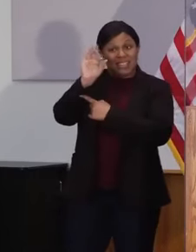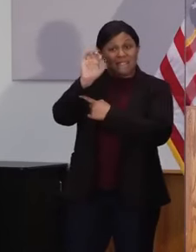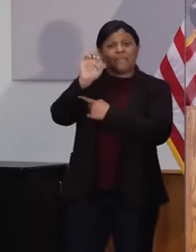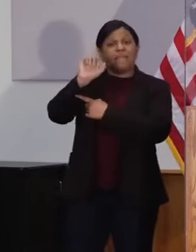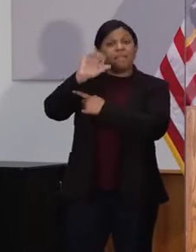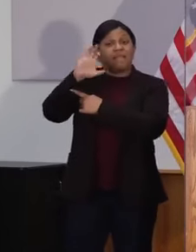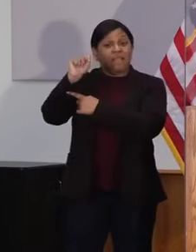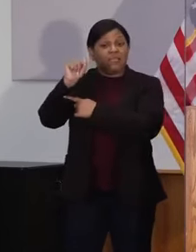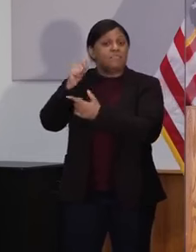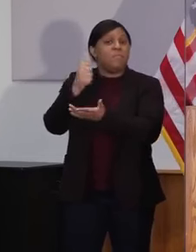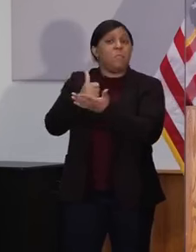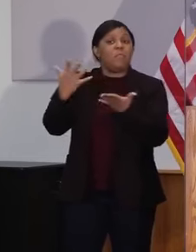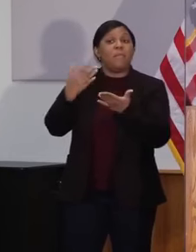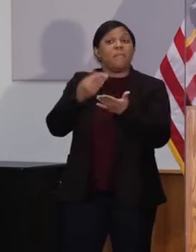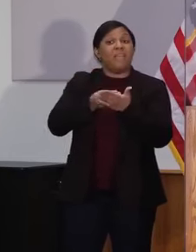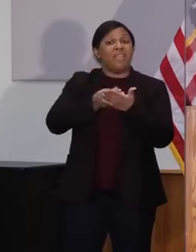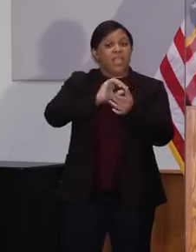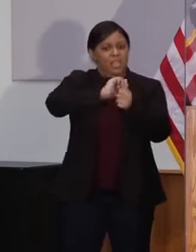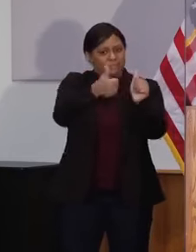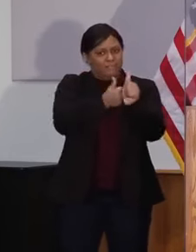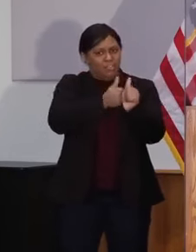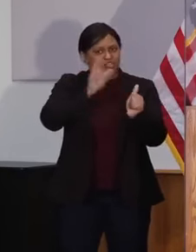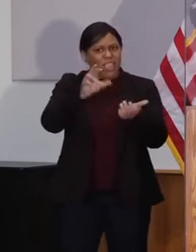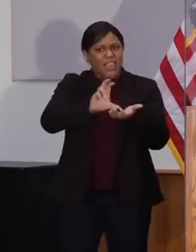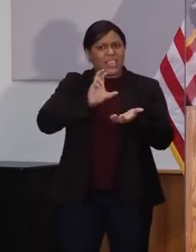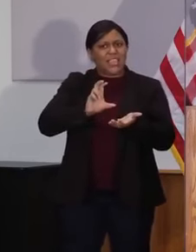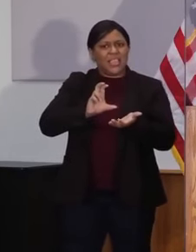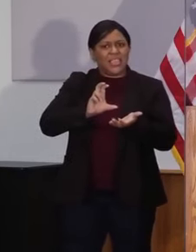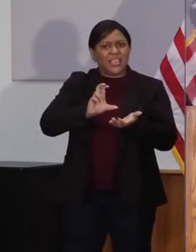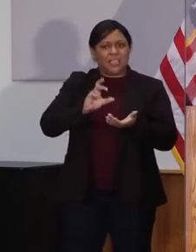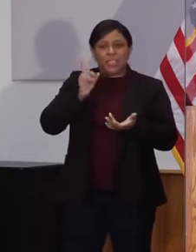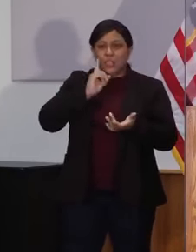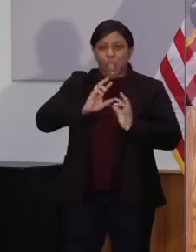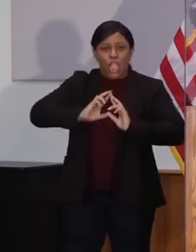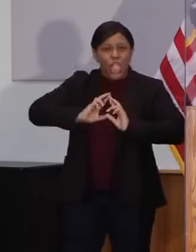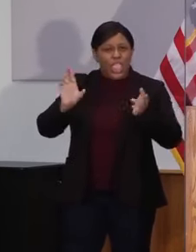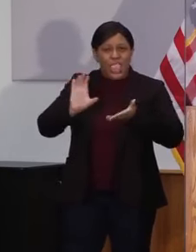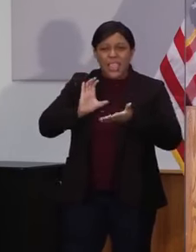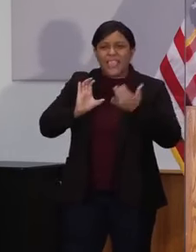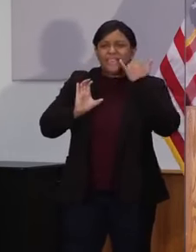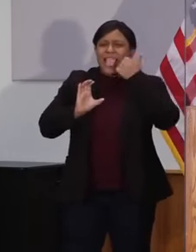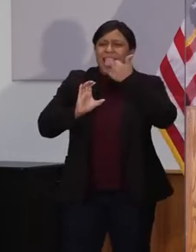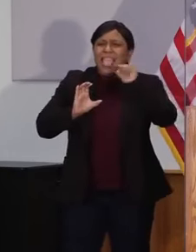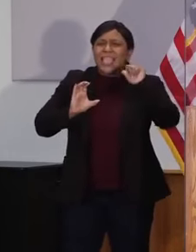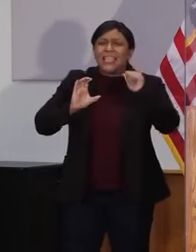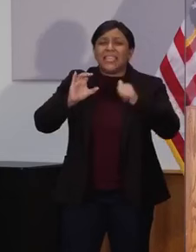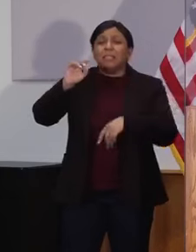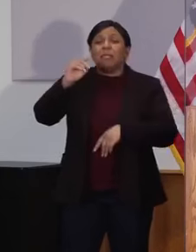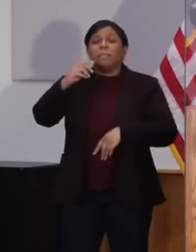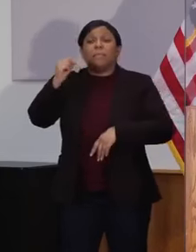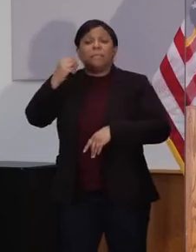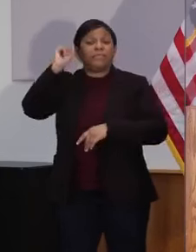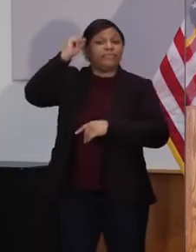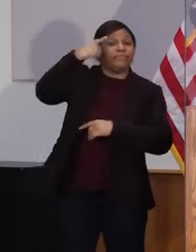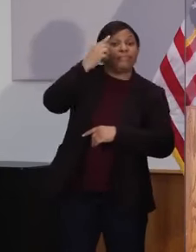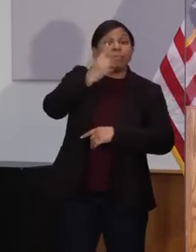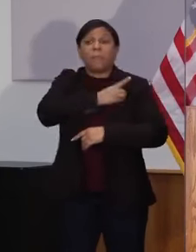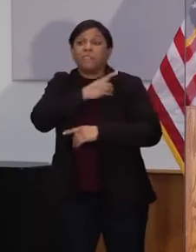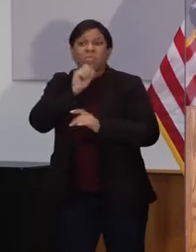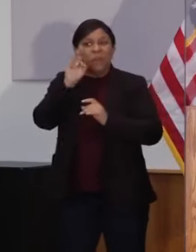for success that way. It sets us up to be successful, not just in Minneapolis, not just in St. Paul, but all over the state of